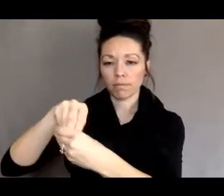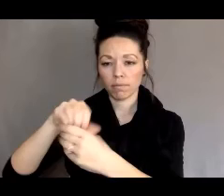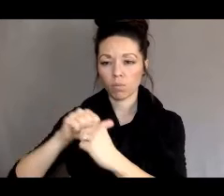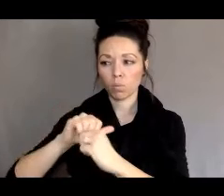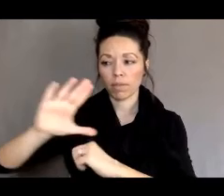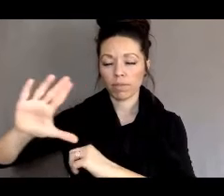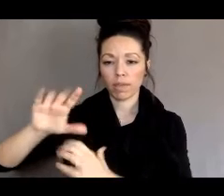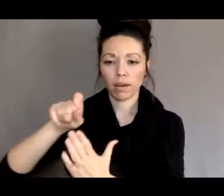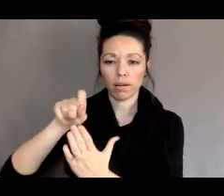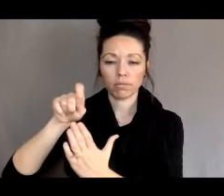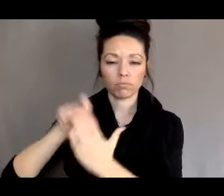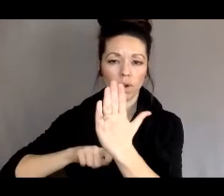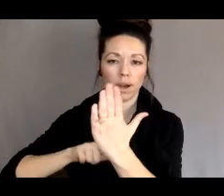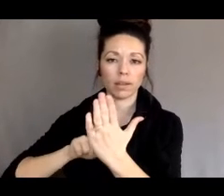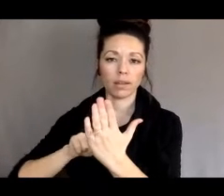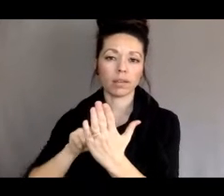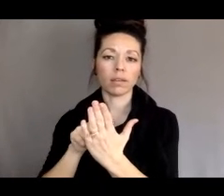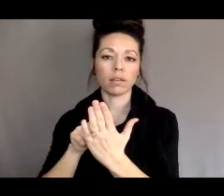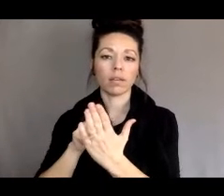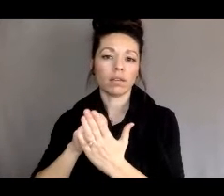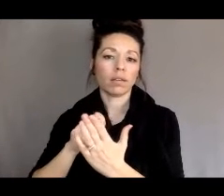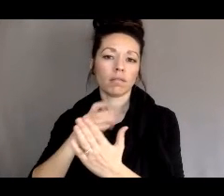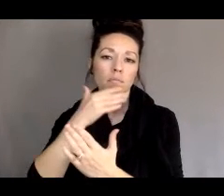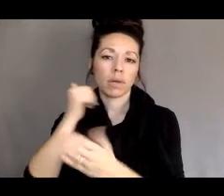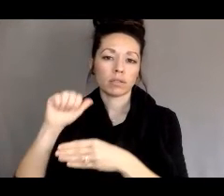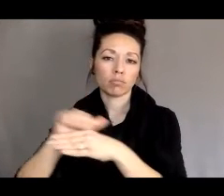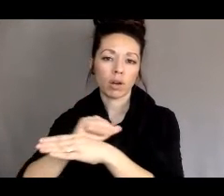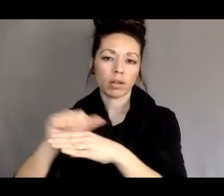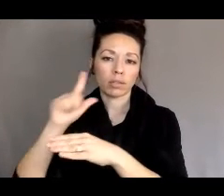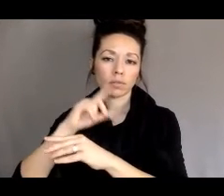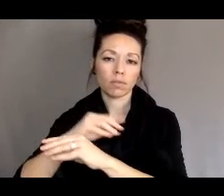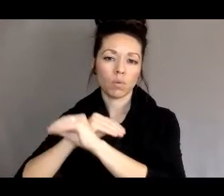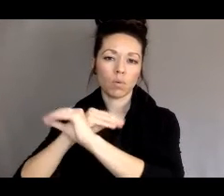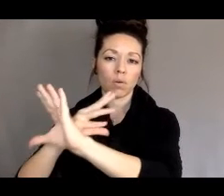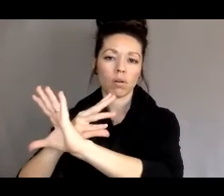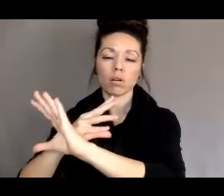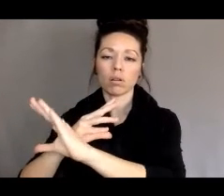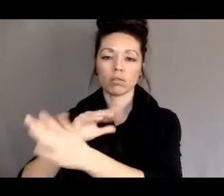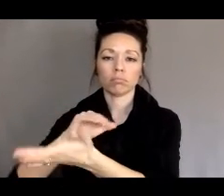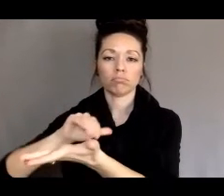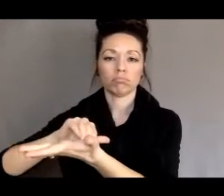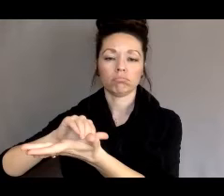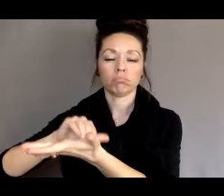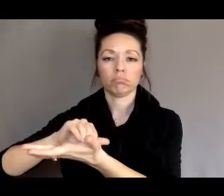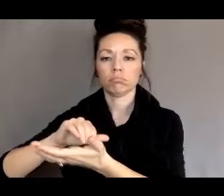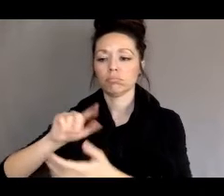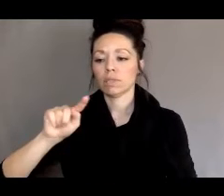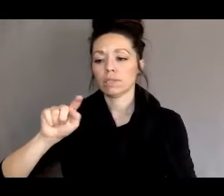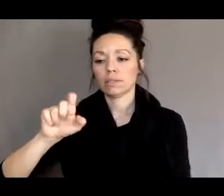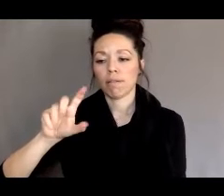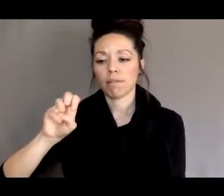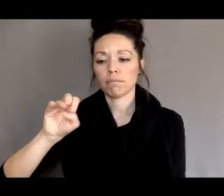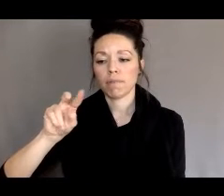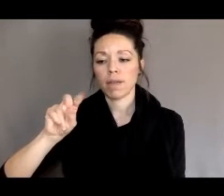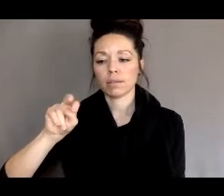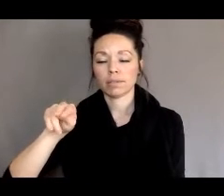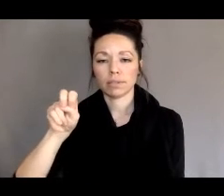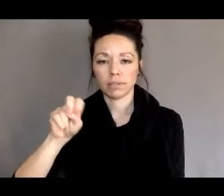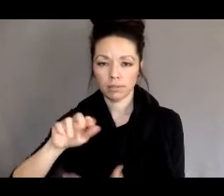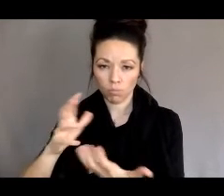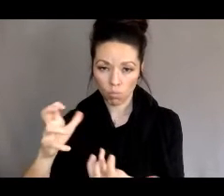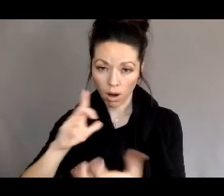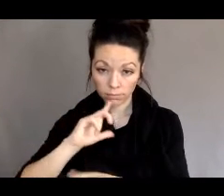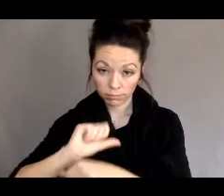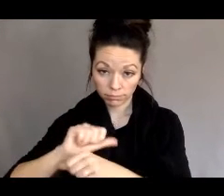telemedicine is provided as an option, that it is done in an accessible manner, and that the infrastructure